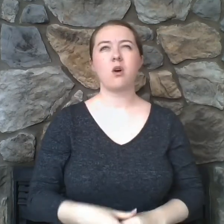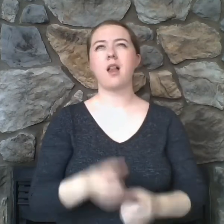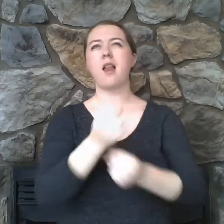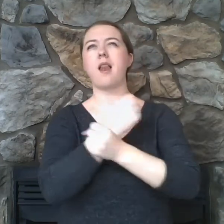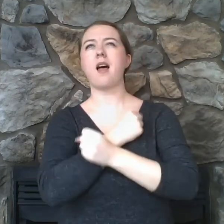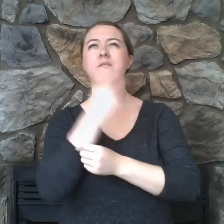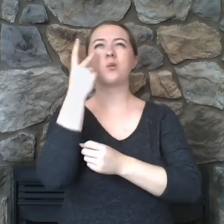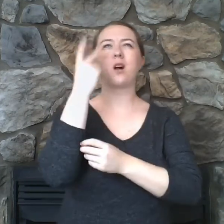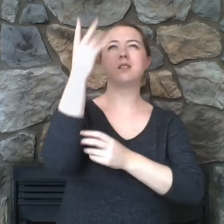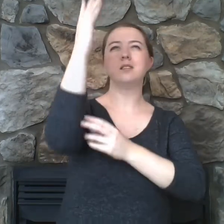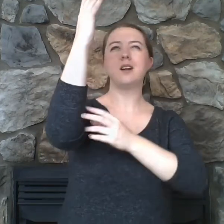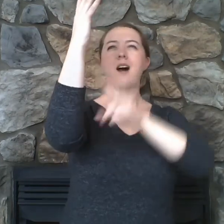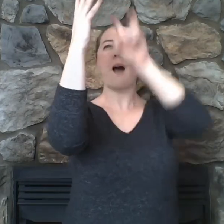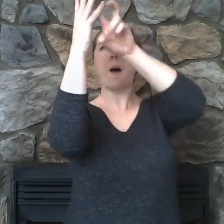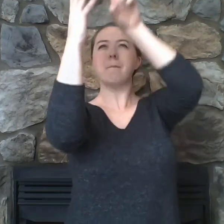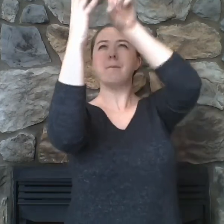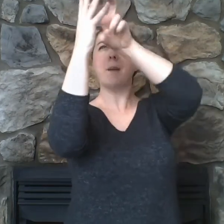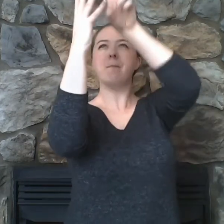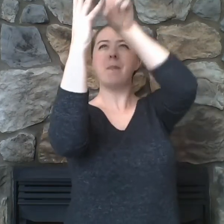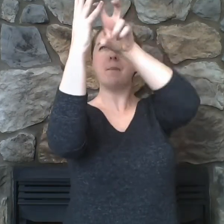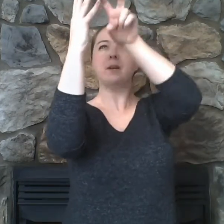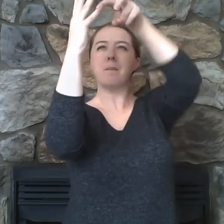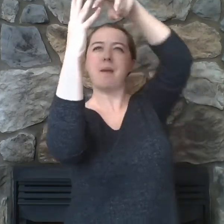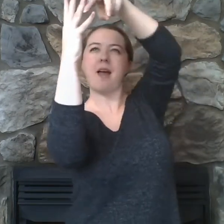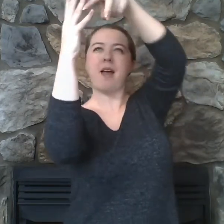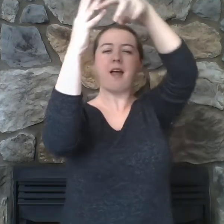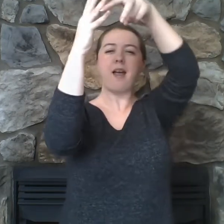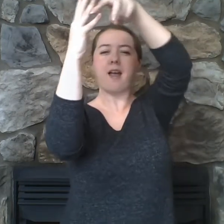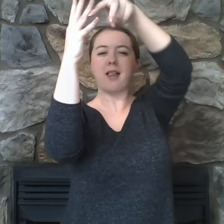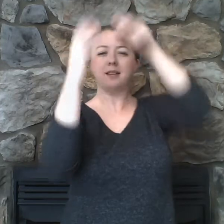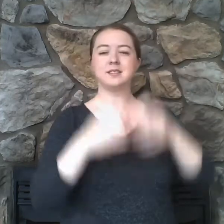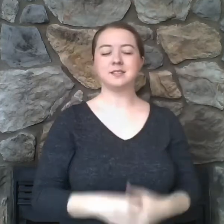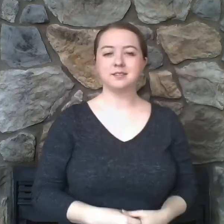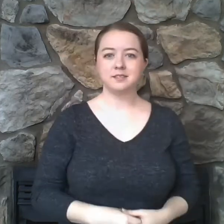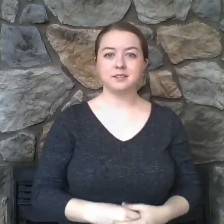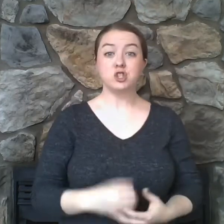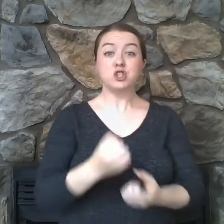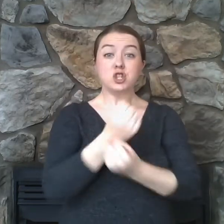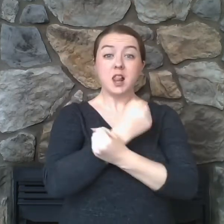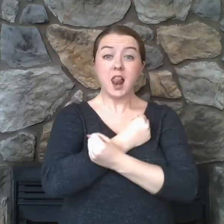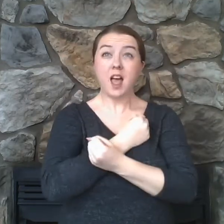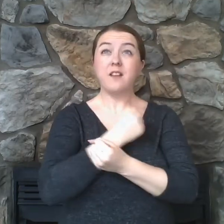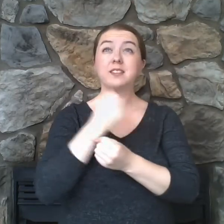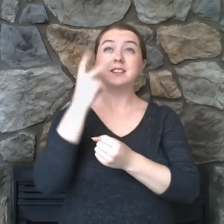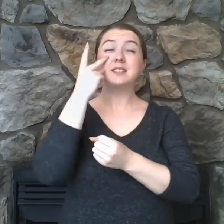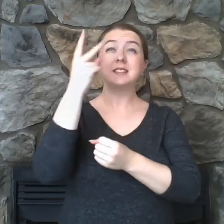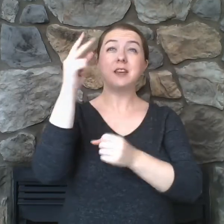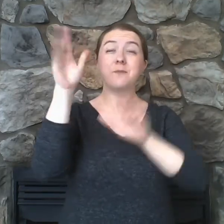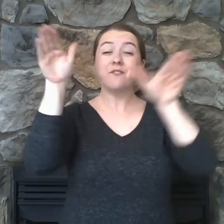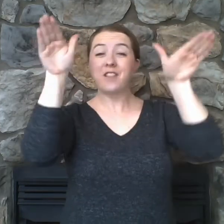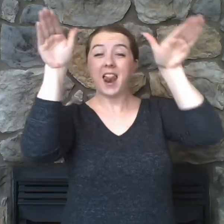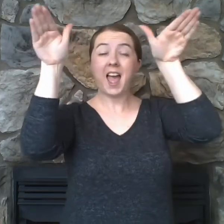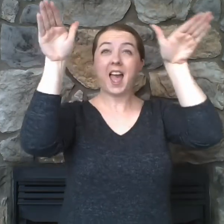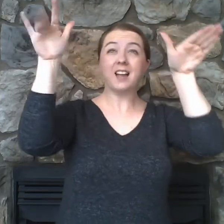they hopped and balanced on the branches. She loved the way they flew.